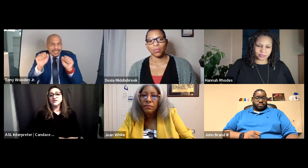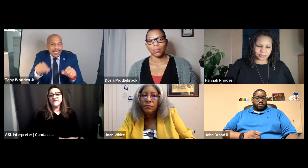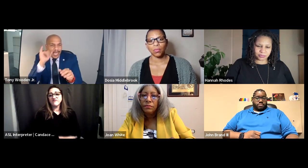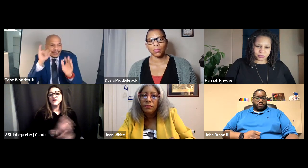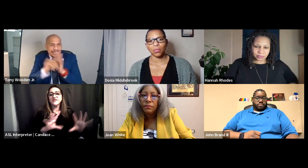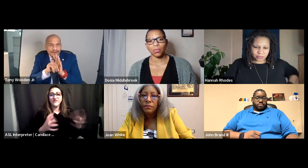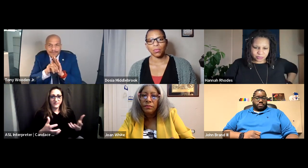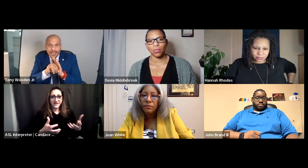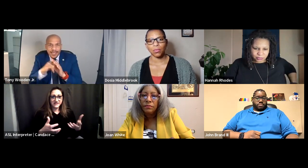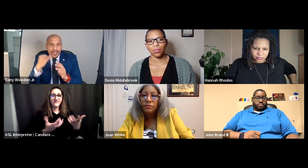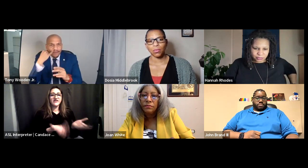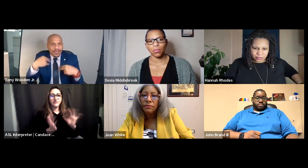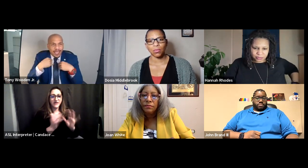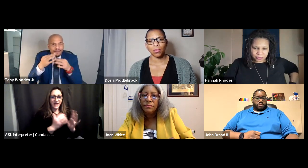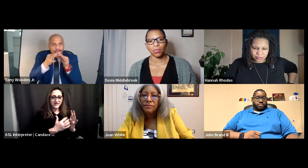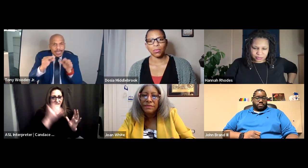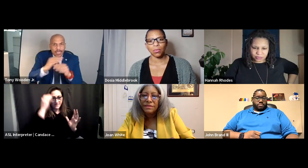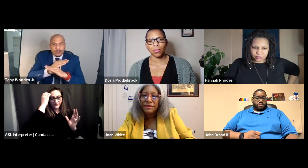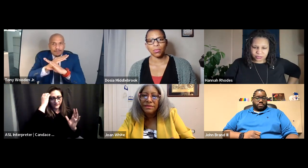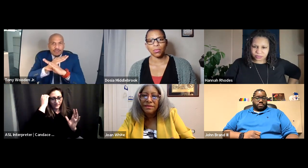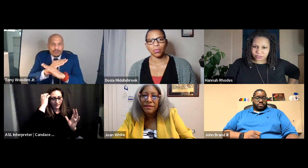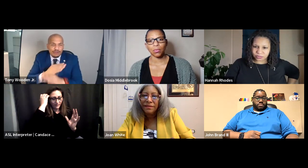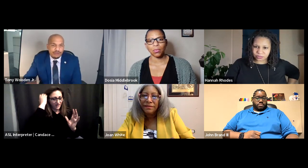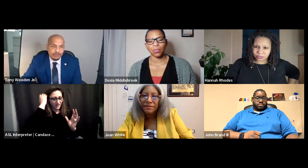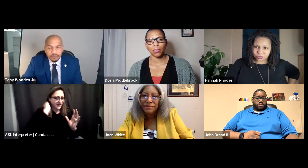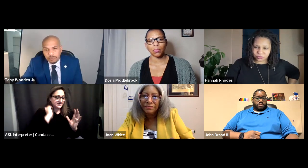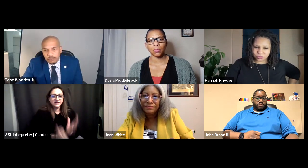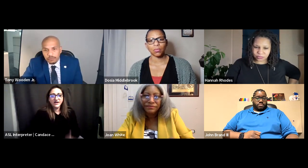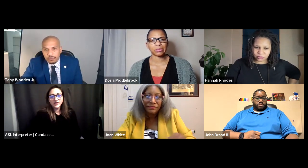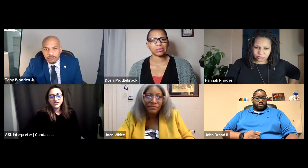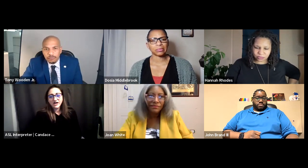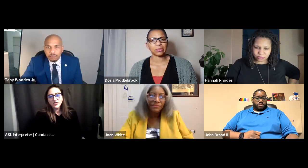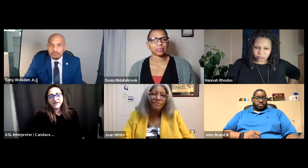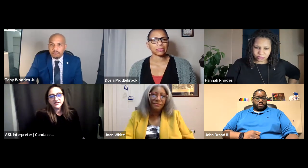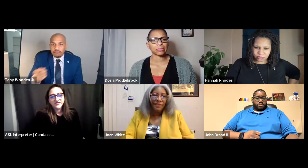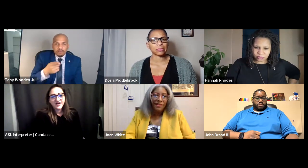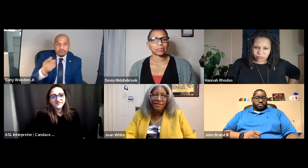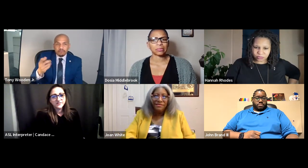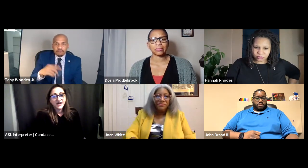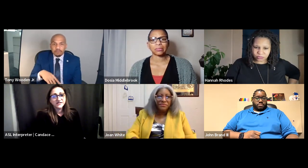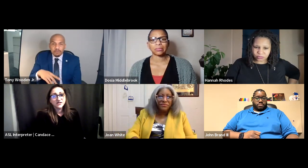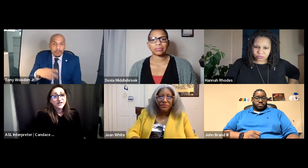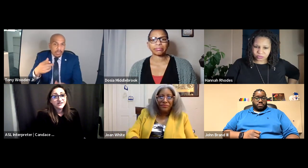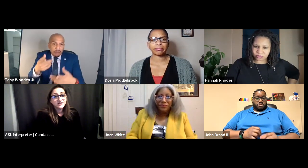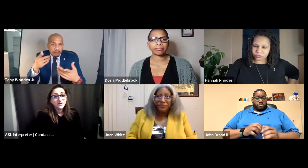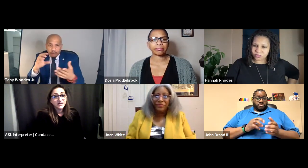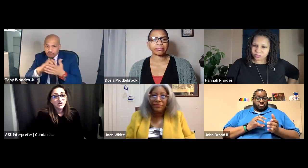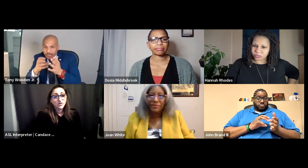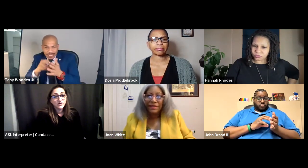if everybody in the family is deaf and everybody has access to language, how do you identify if somebody has a learning disability or that